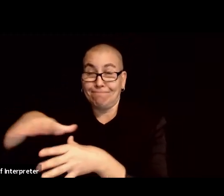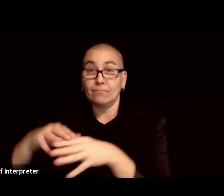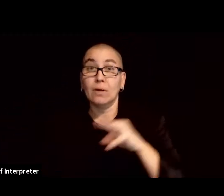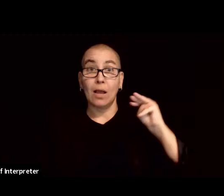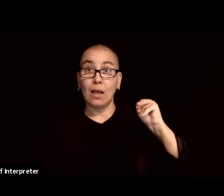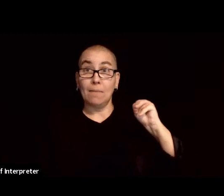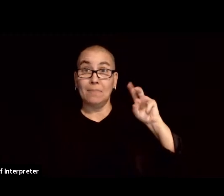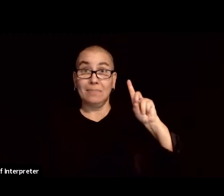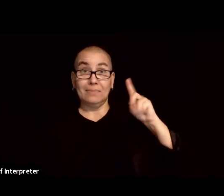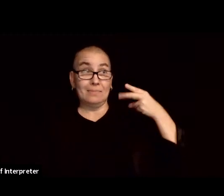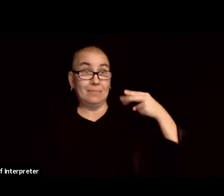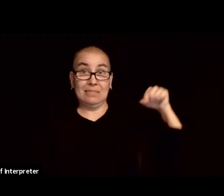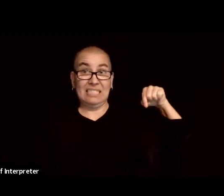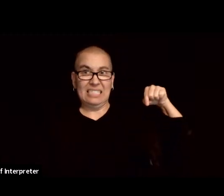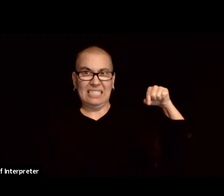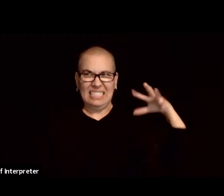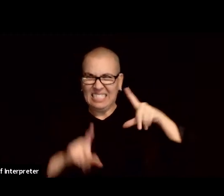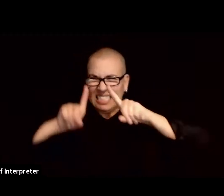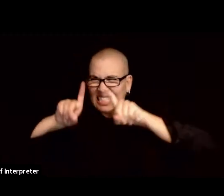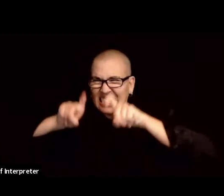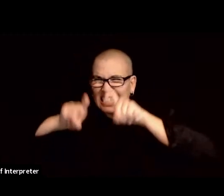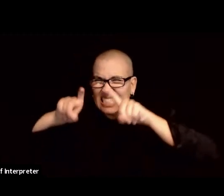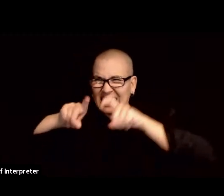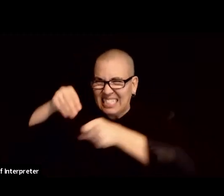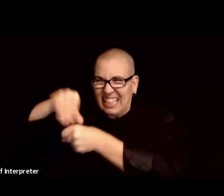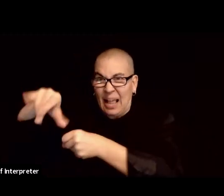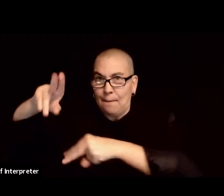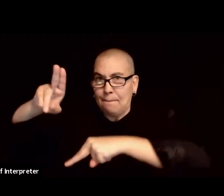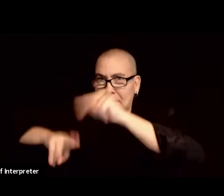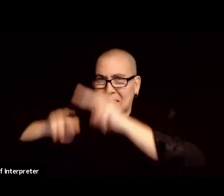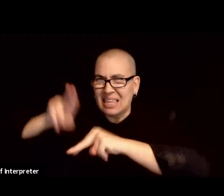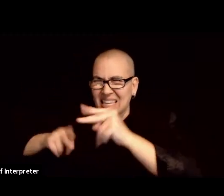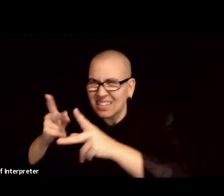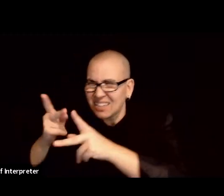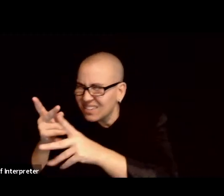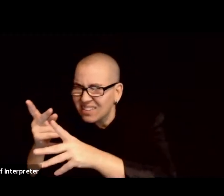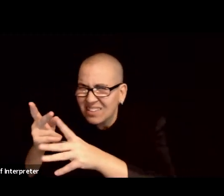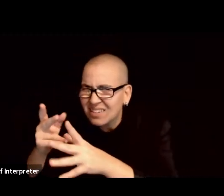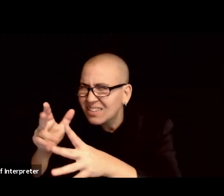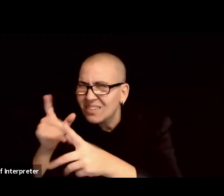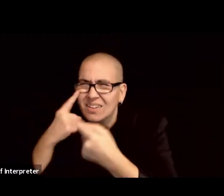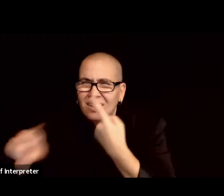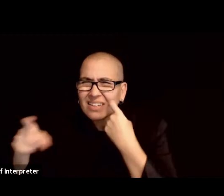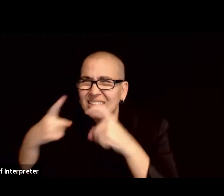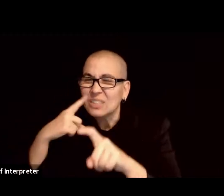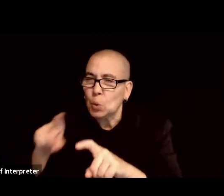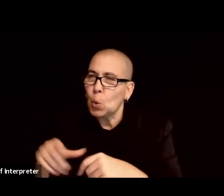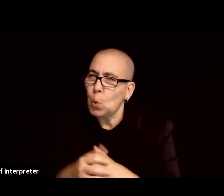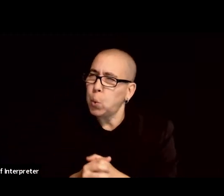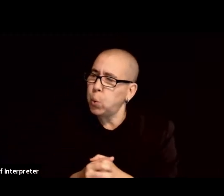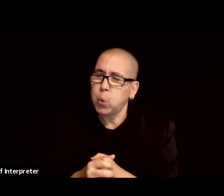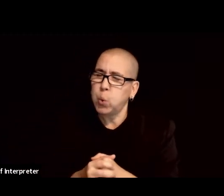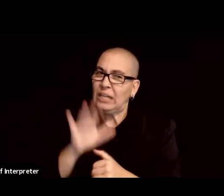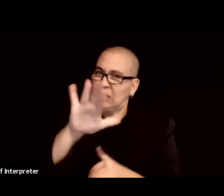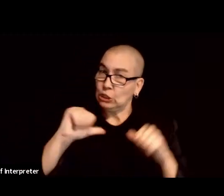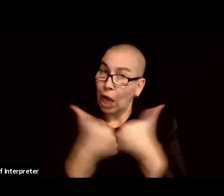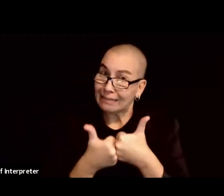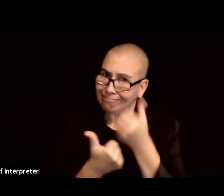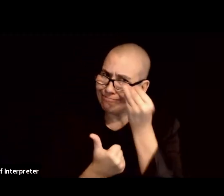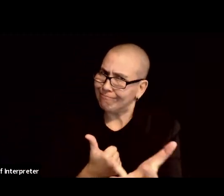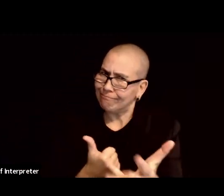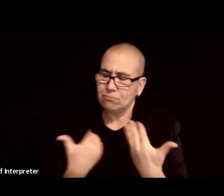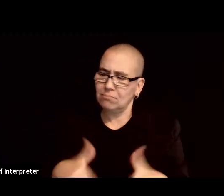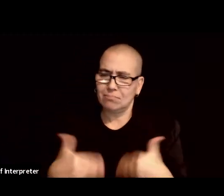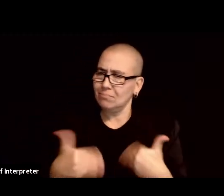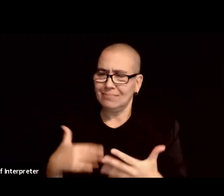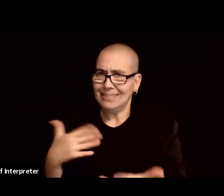helping to try to limit the spread. These challenging facilities, many of the older don't lend themselves as